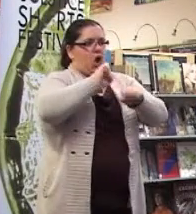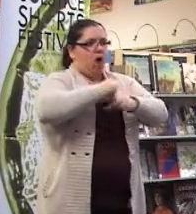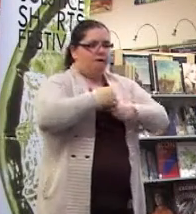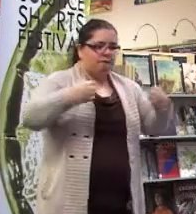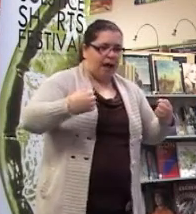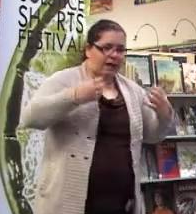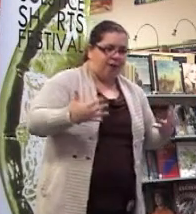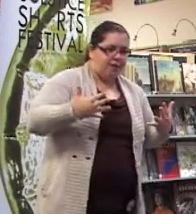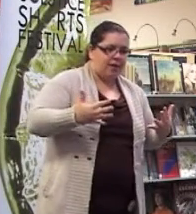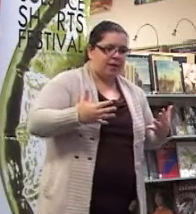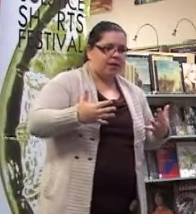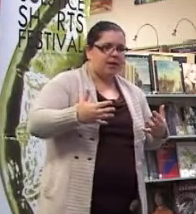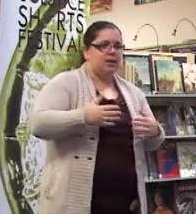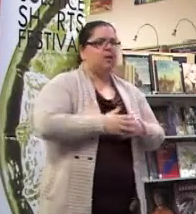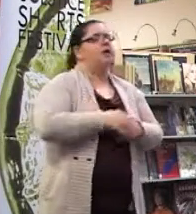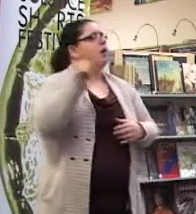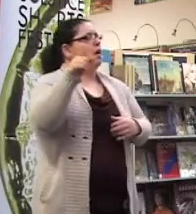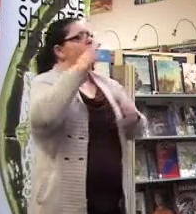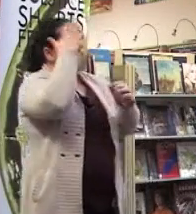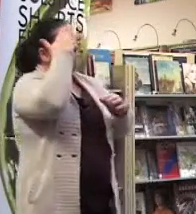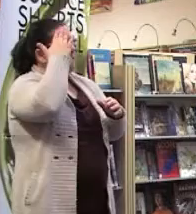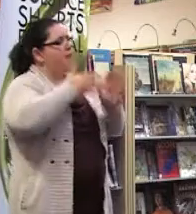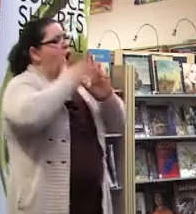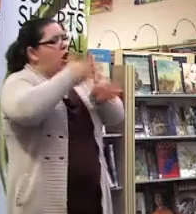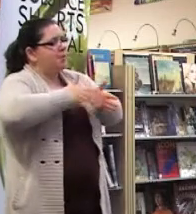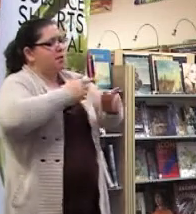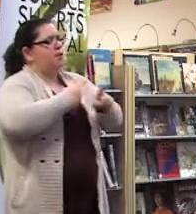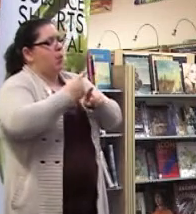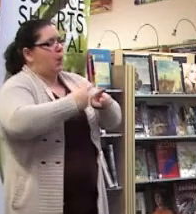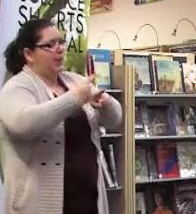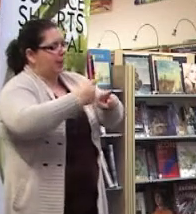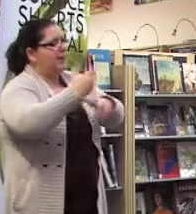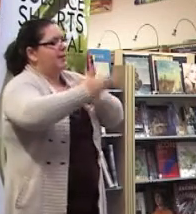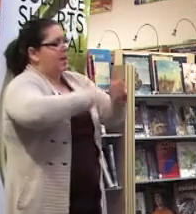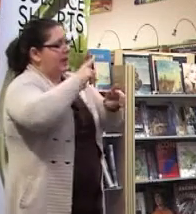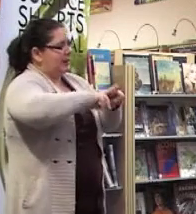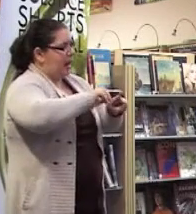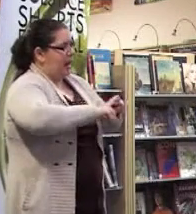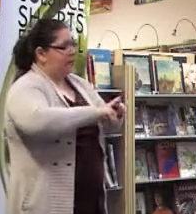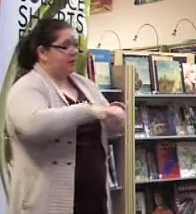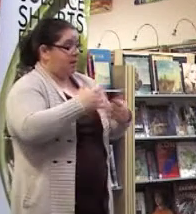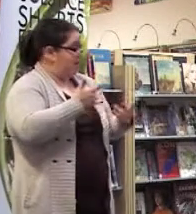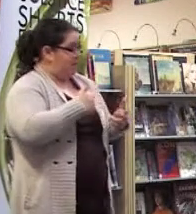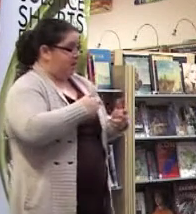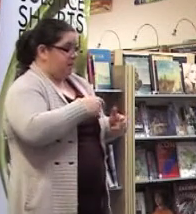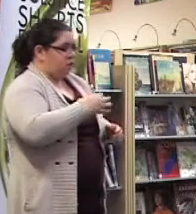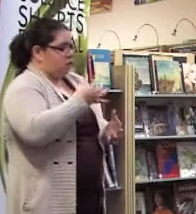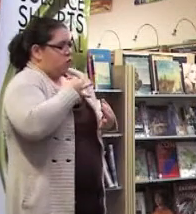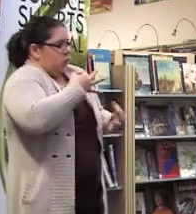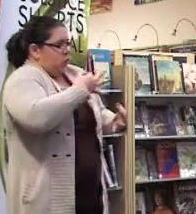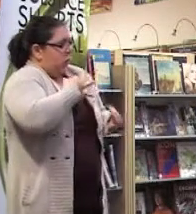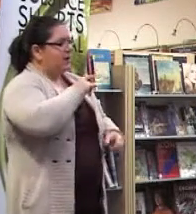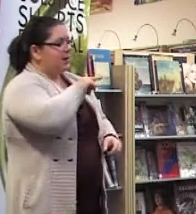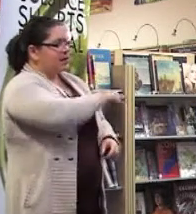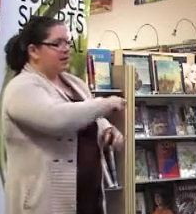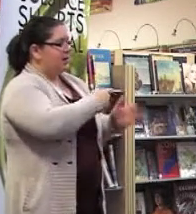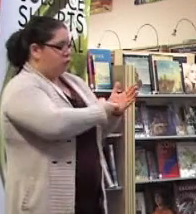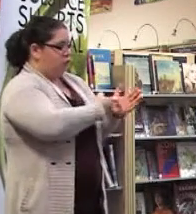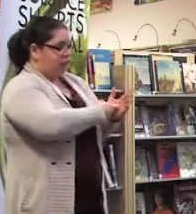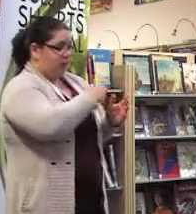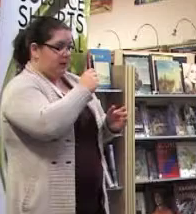Anyway, she had gallstones, so was in hospital for weeks, continues Dad. Roshni might never have been born, as it was a touch and go for much of the